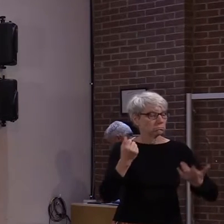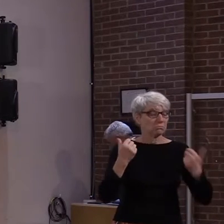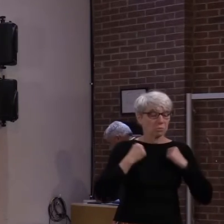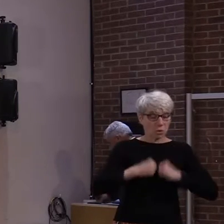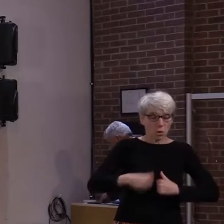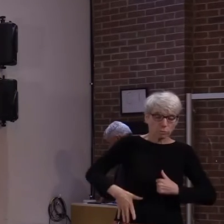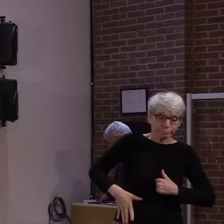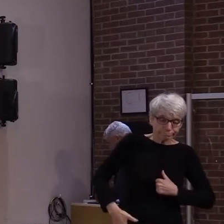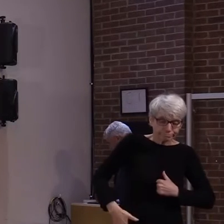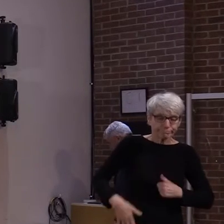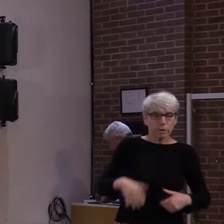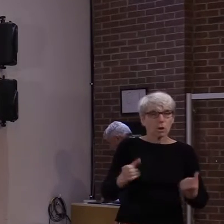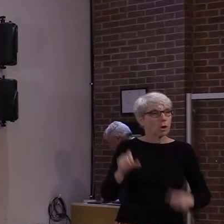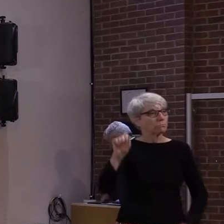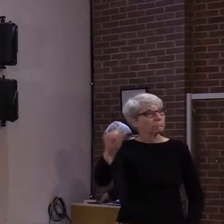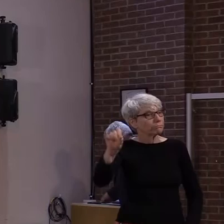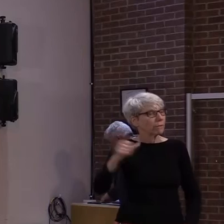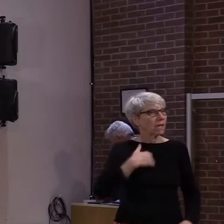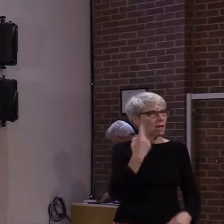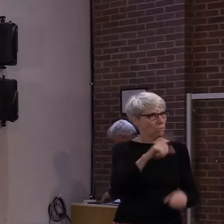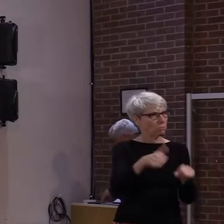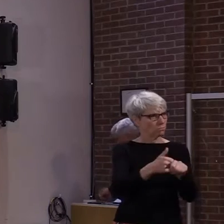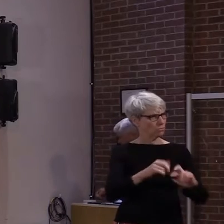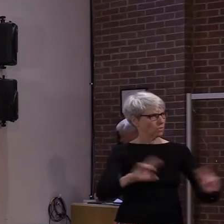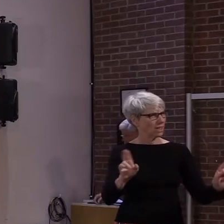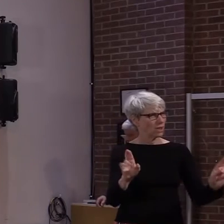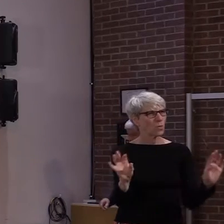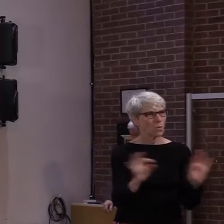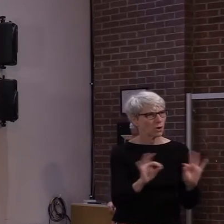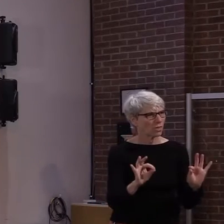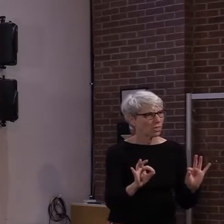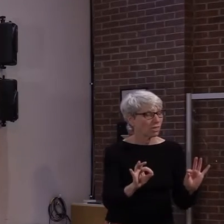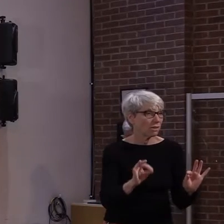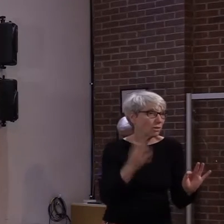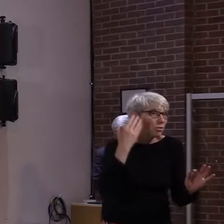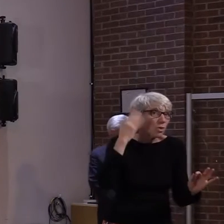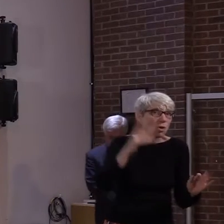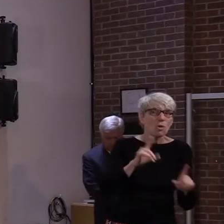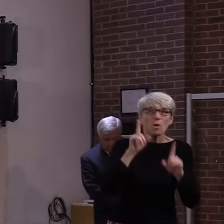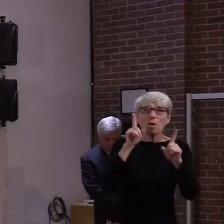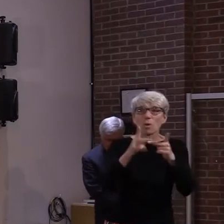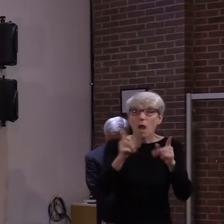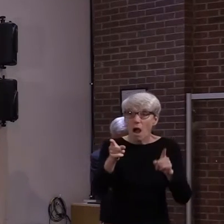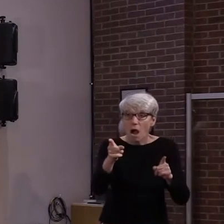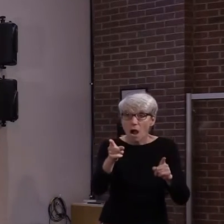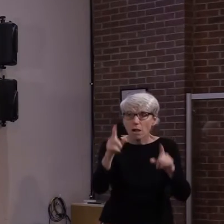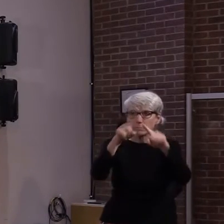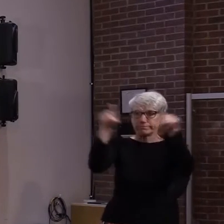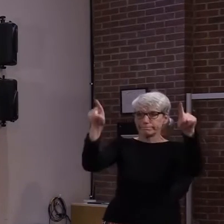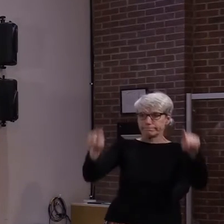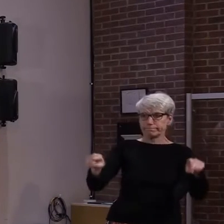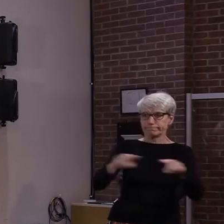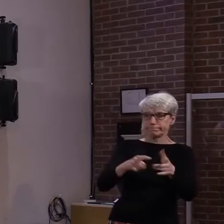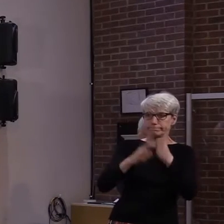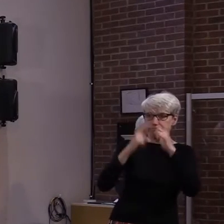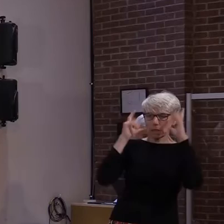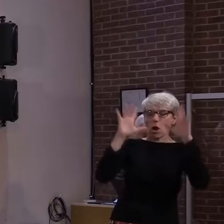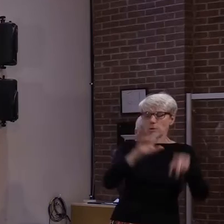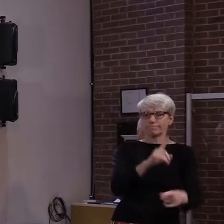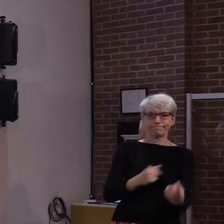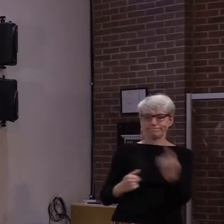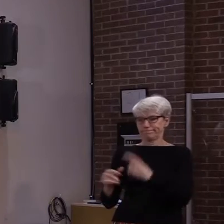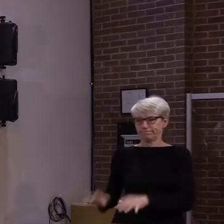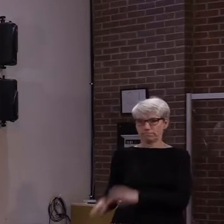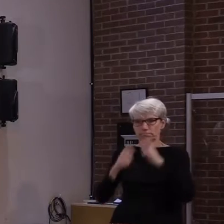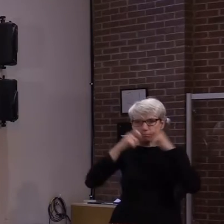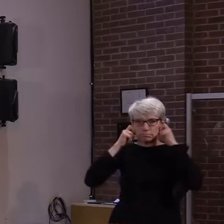pocket, bag, or car just in case, as you may be going to an establishment that requires you to wear one. Now I